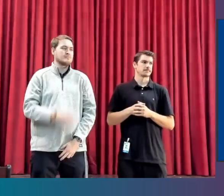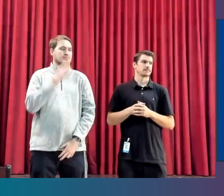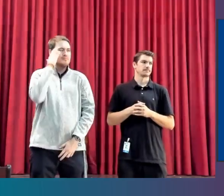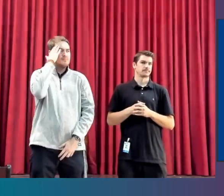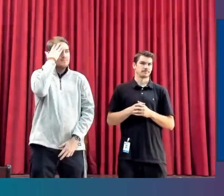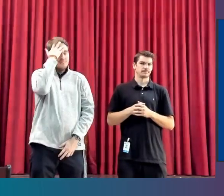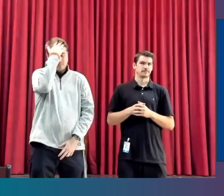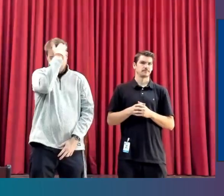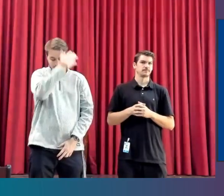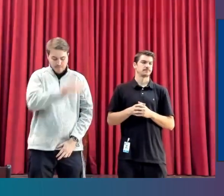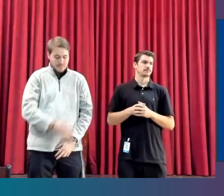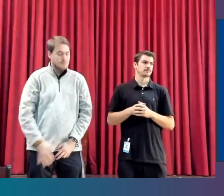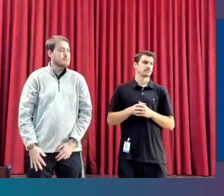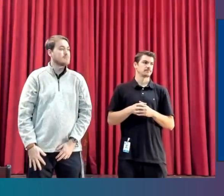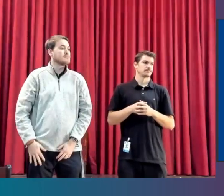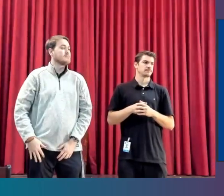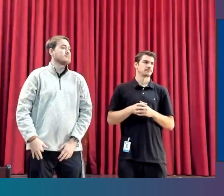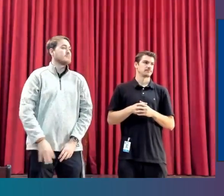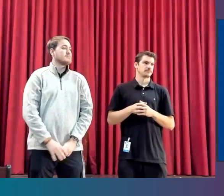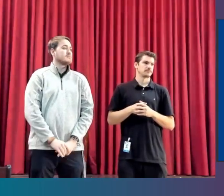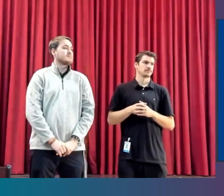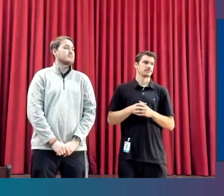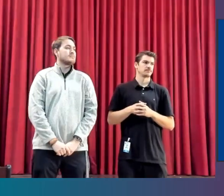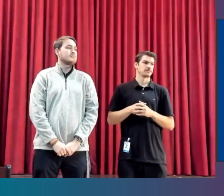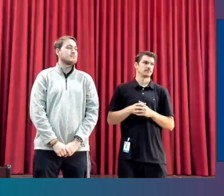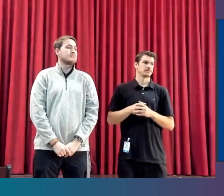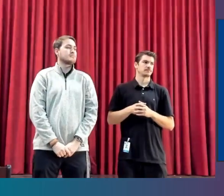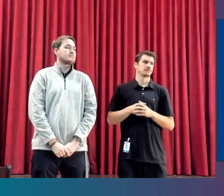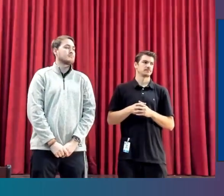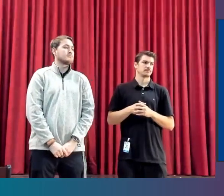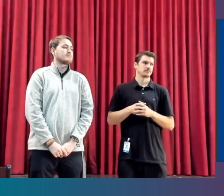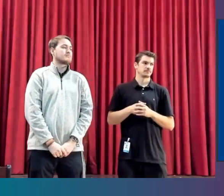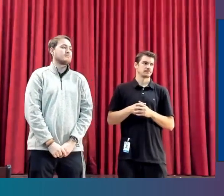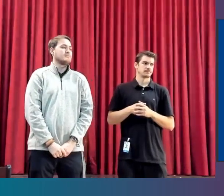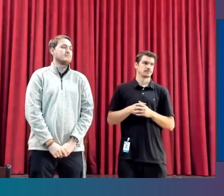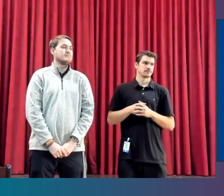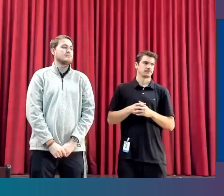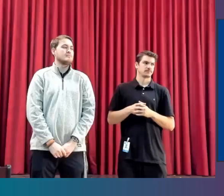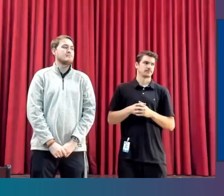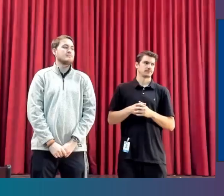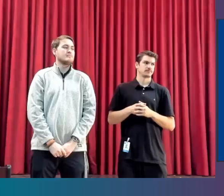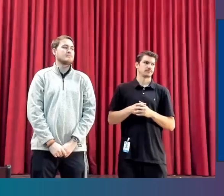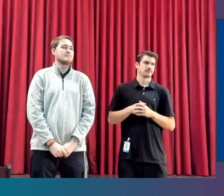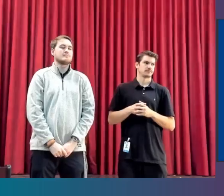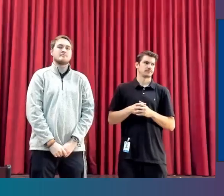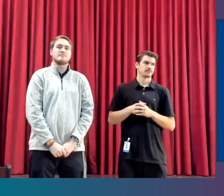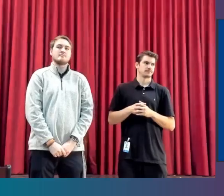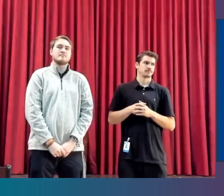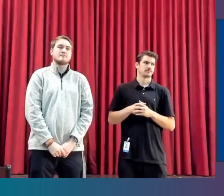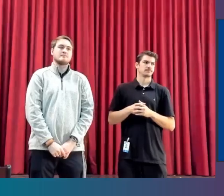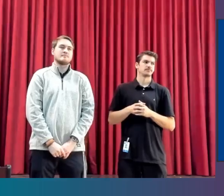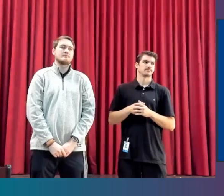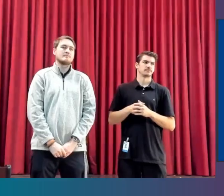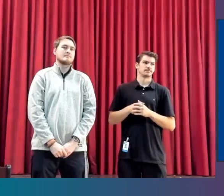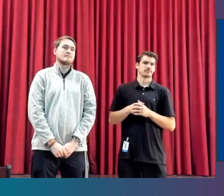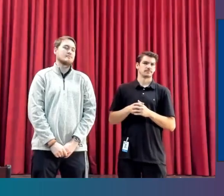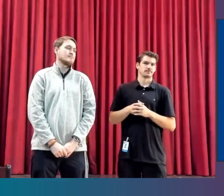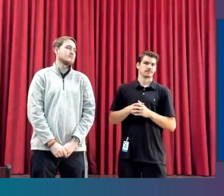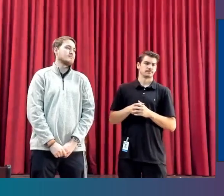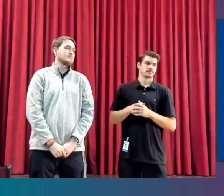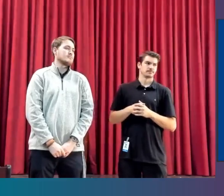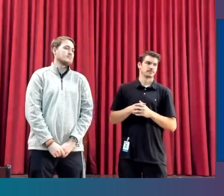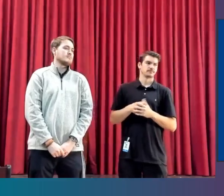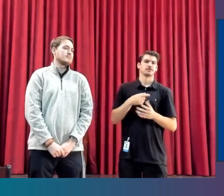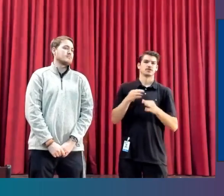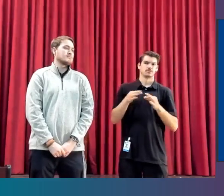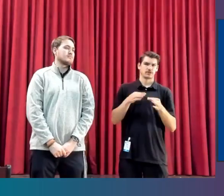know, to get a house that is larger in size to fit our family occupancy. The landlord is telling us that we're limited